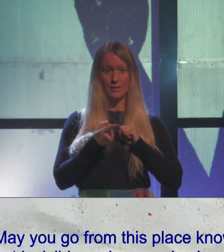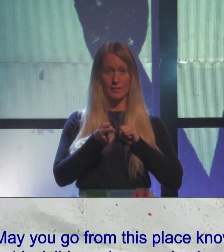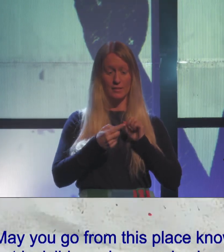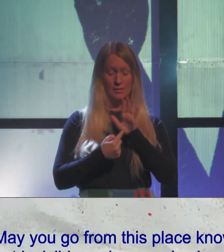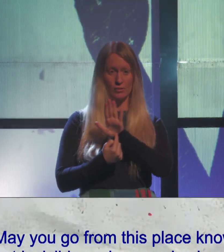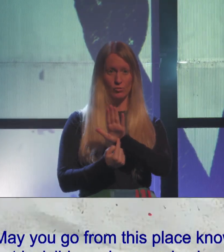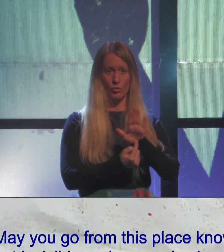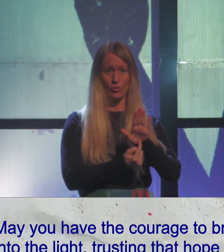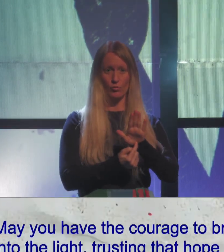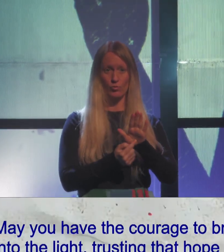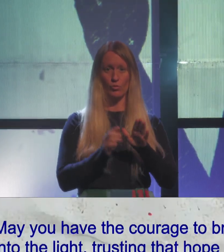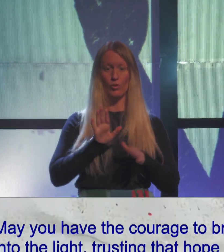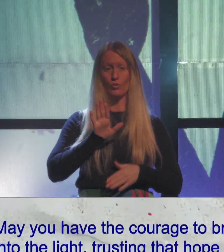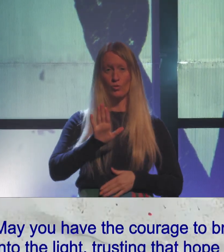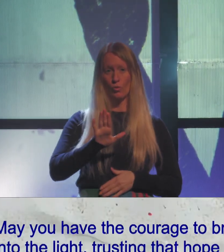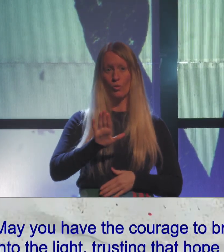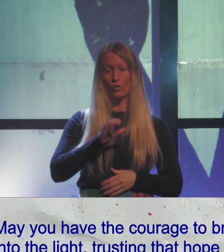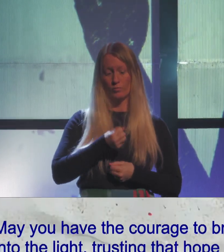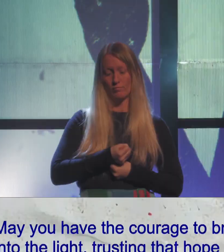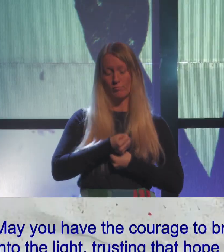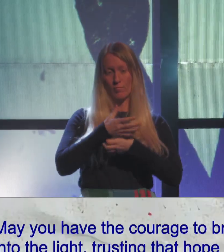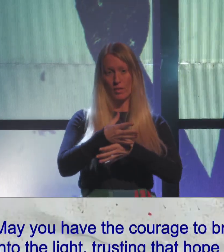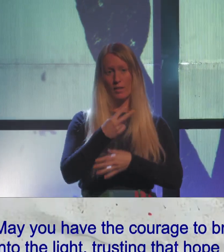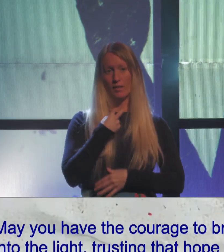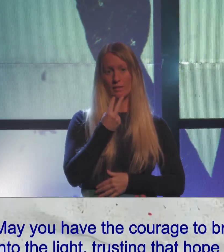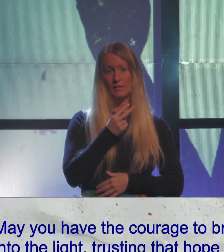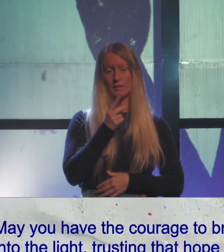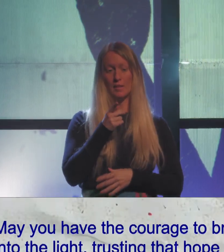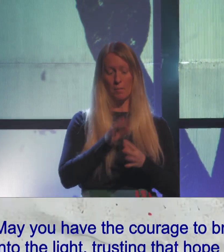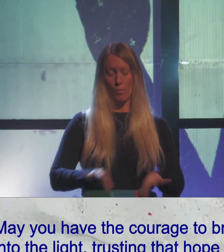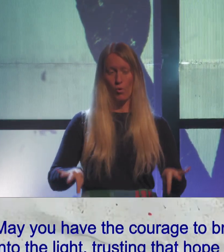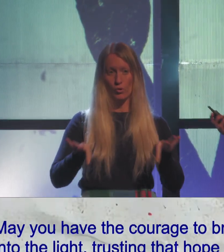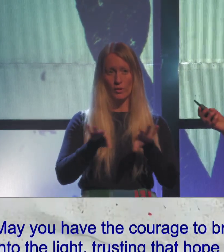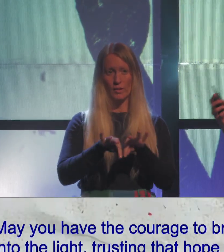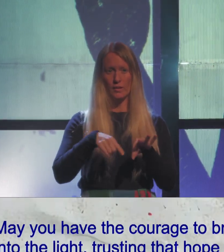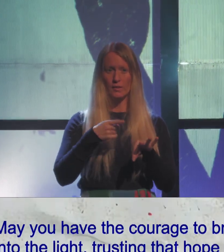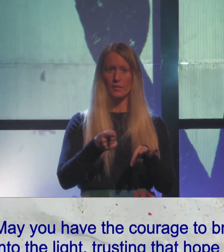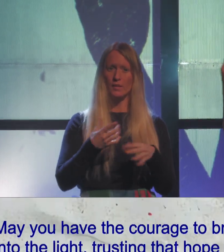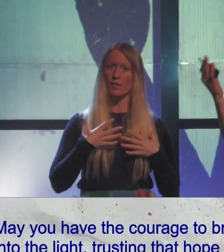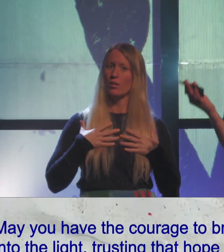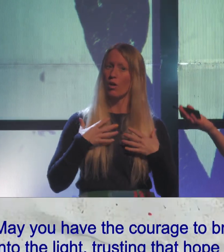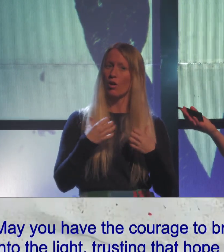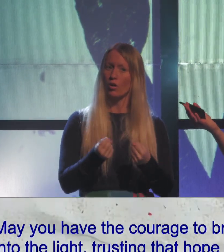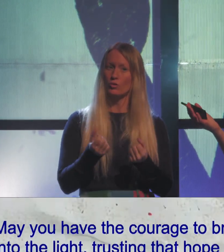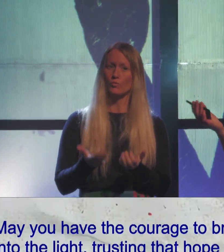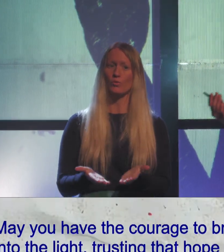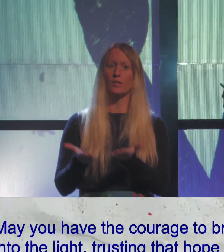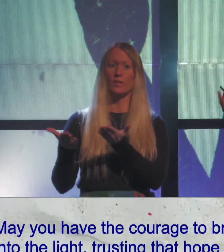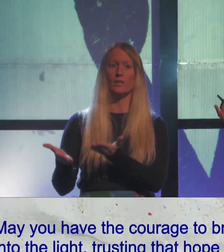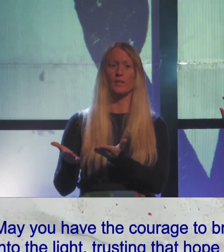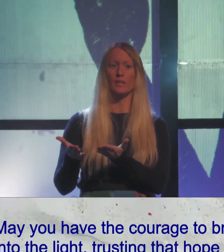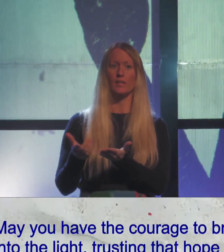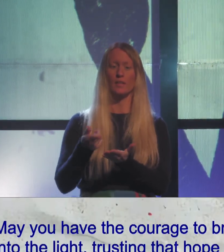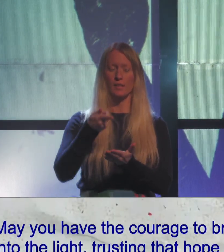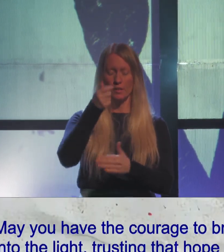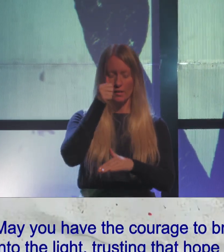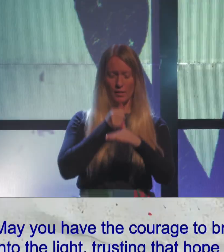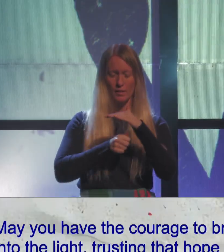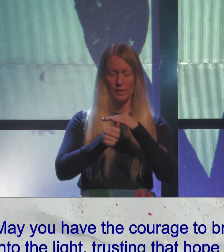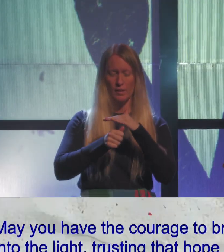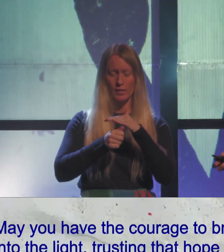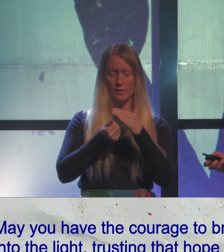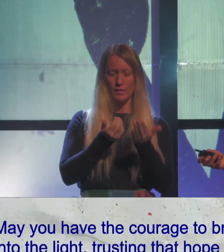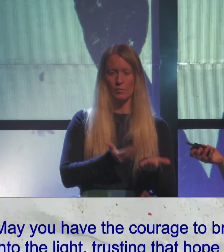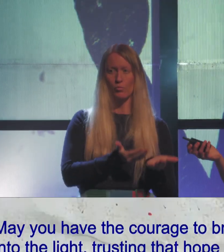is not insignificant. May you have the courage to bring what is hidden into the light, trusting that